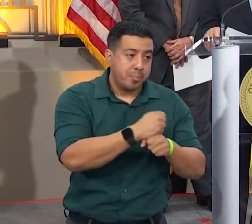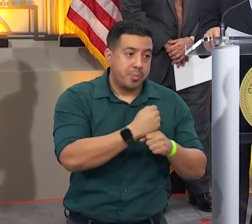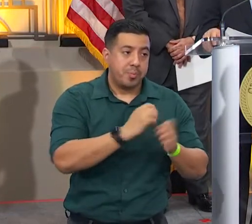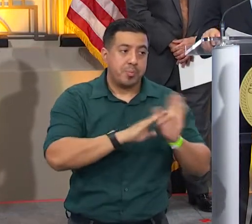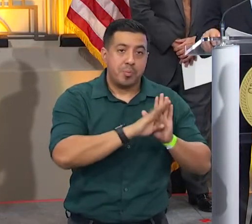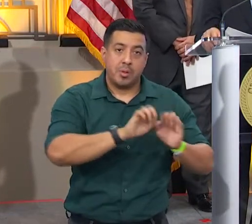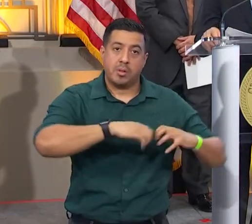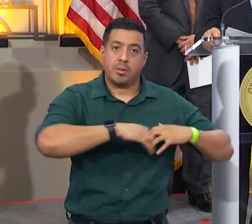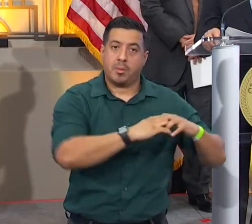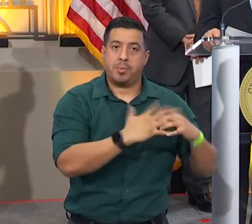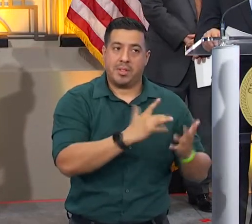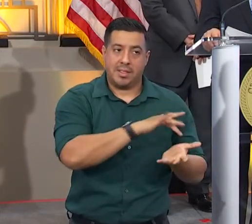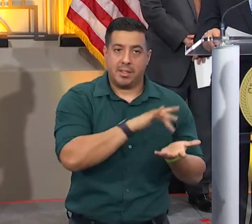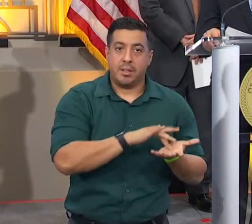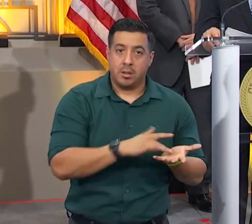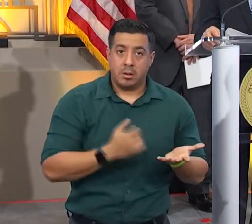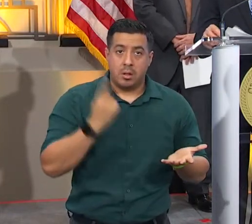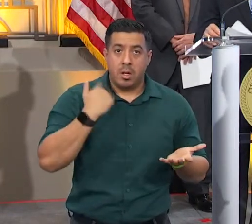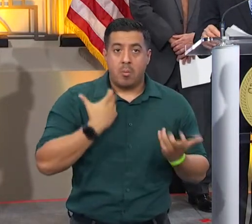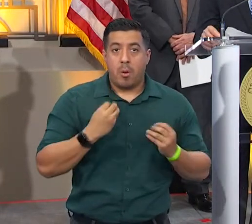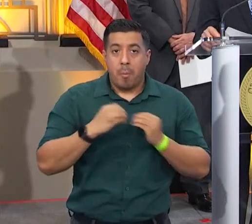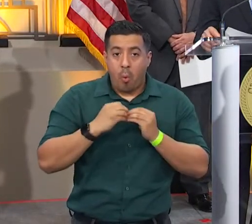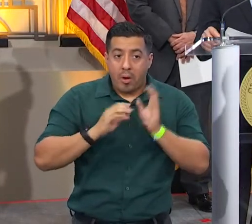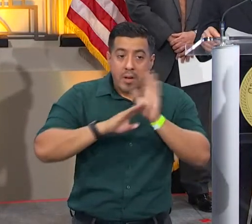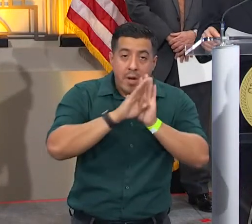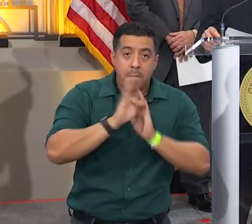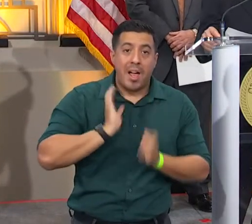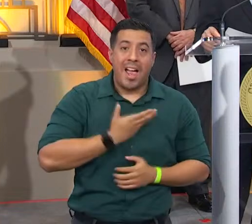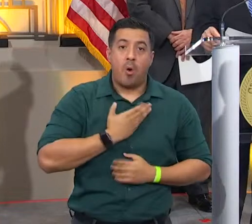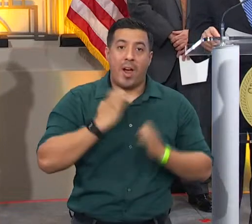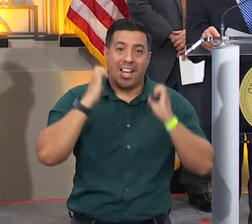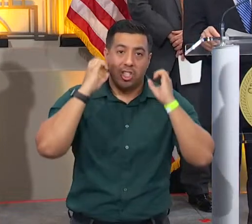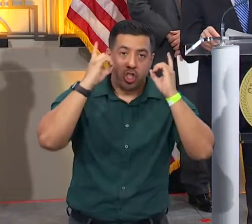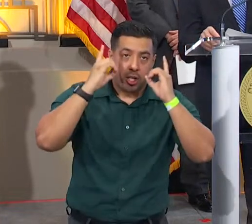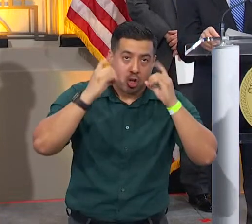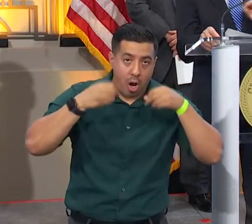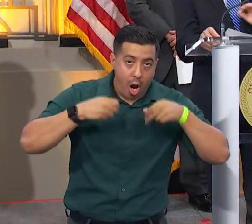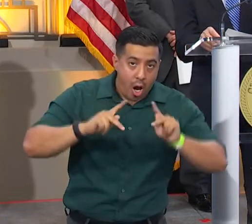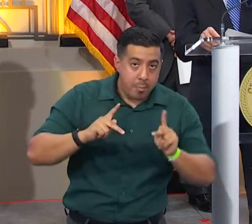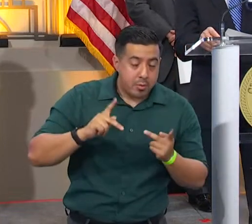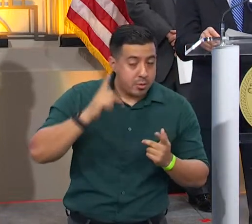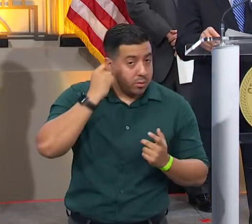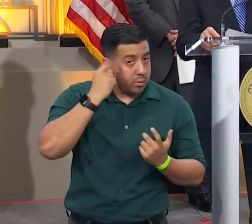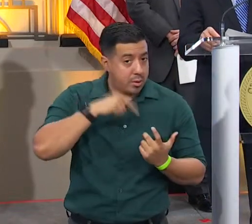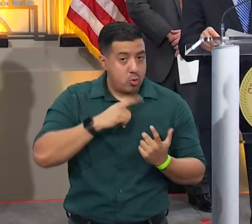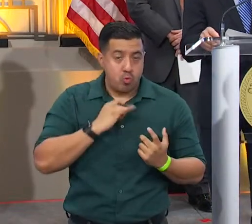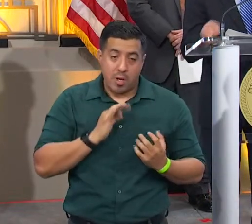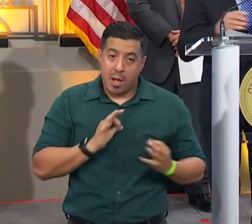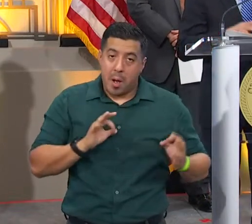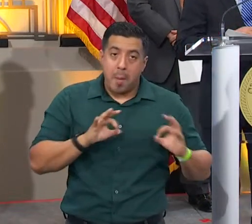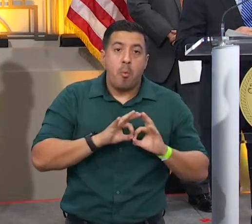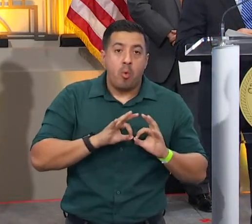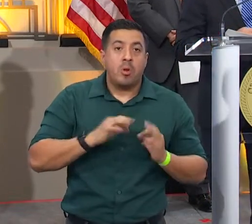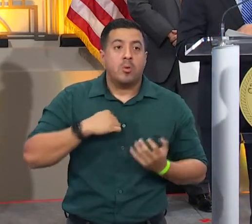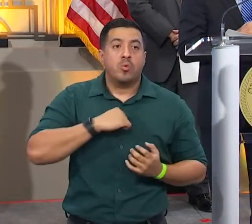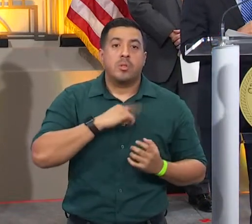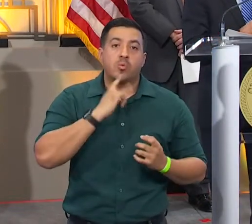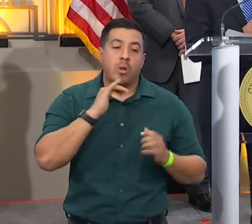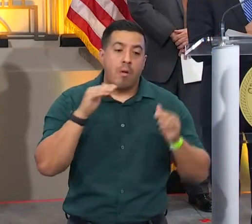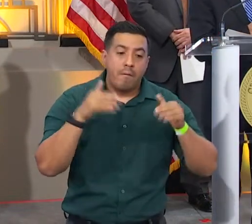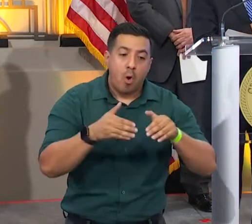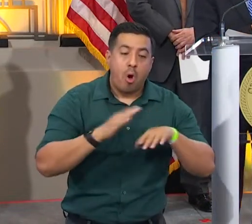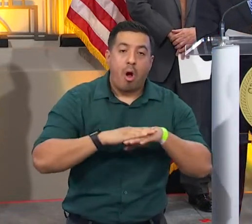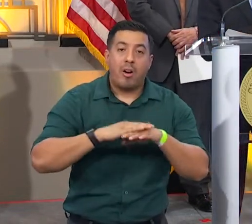Center. I'm also looking forward to further developing our educational opportunities. It's very, very important that we focus